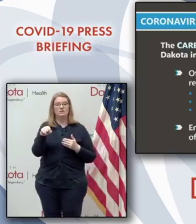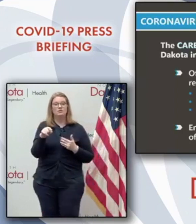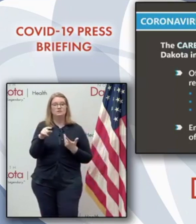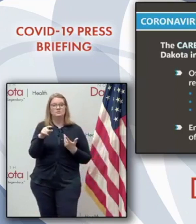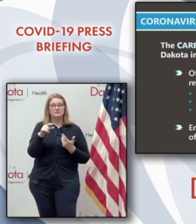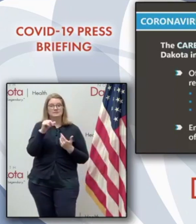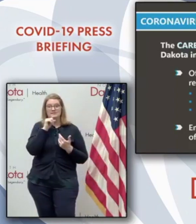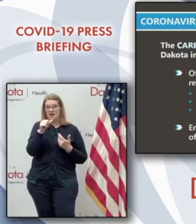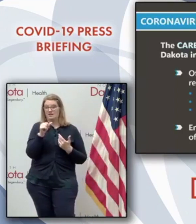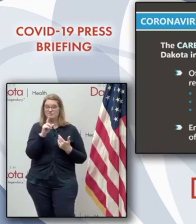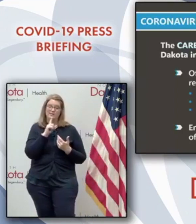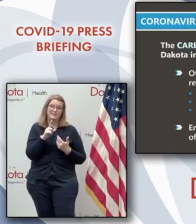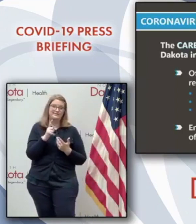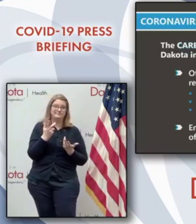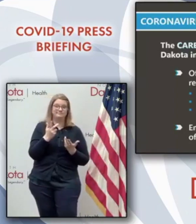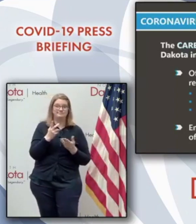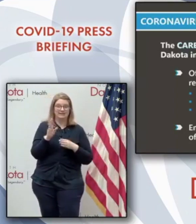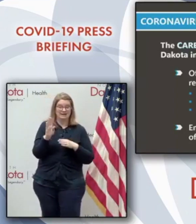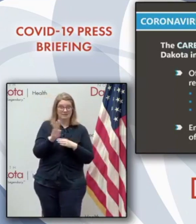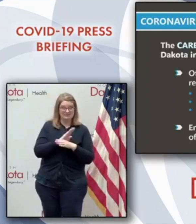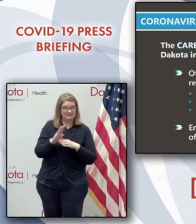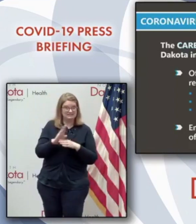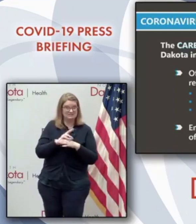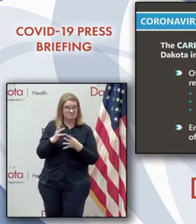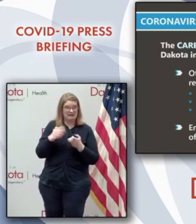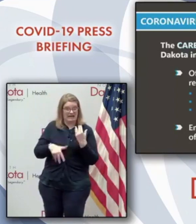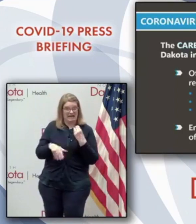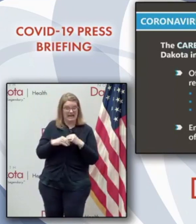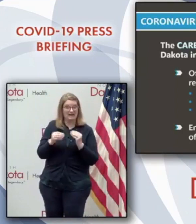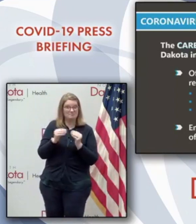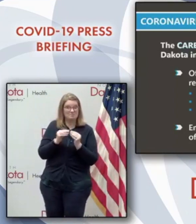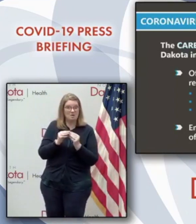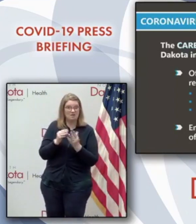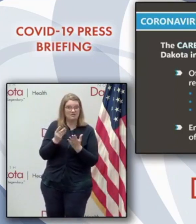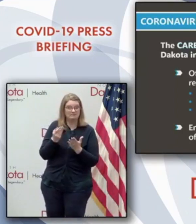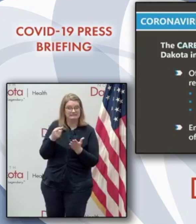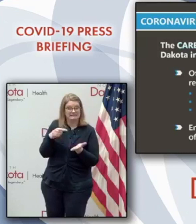an appetite for businesses to add more debt to their balance sheets.